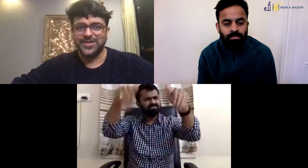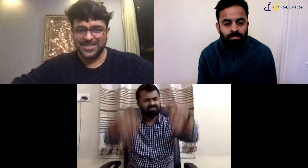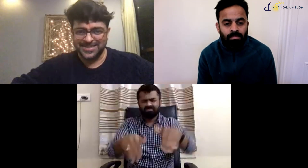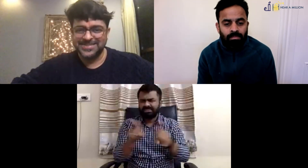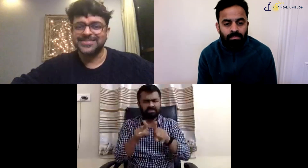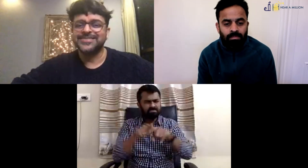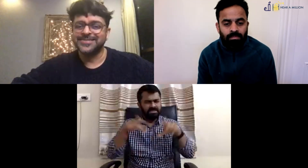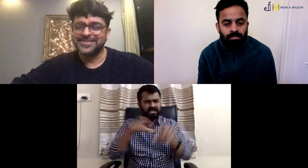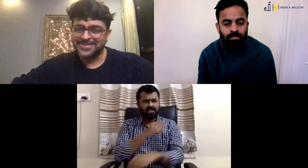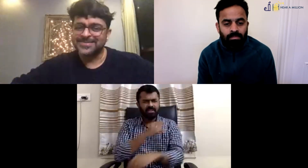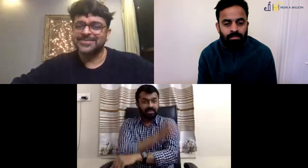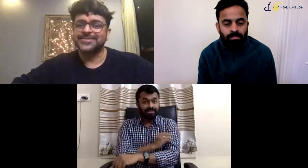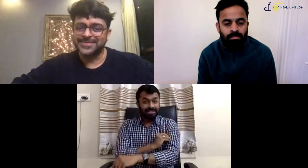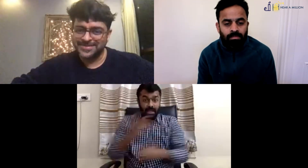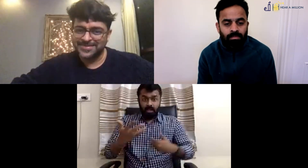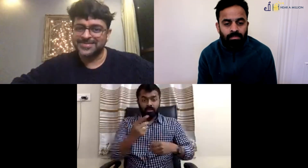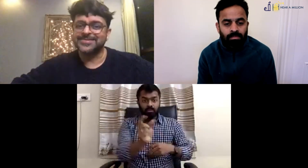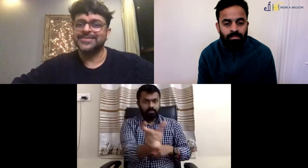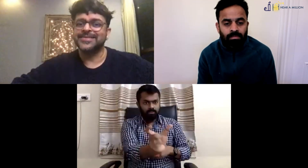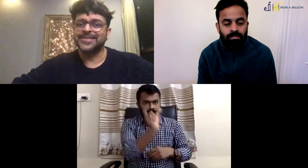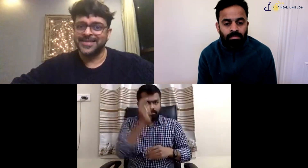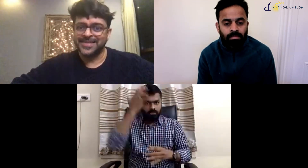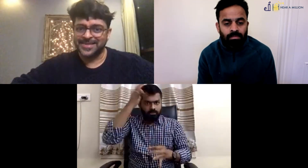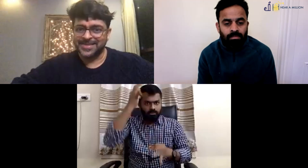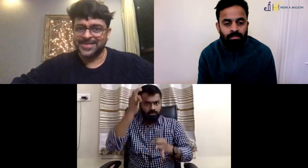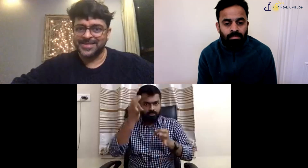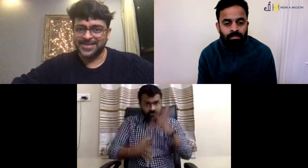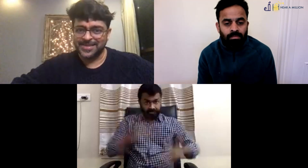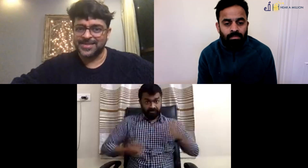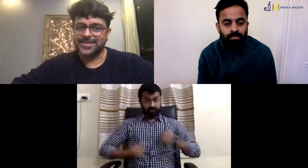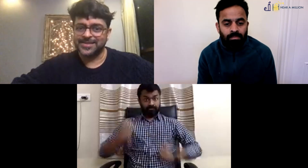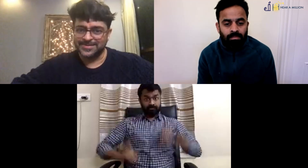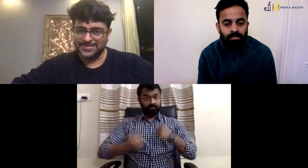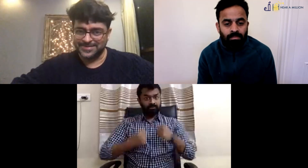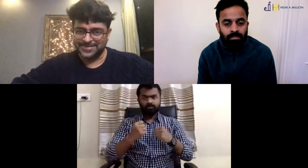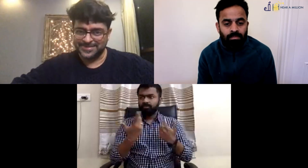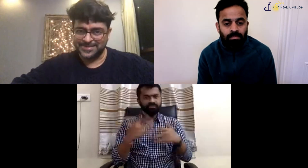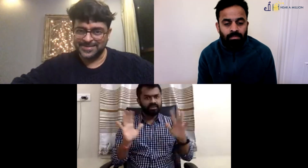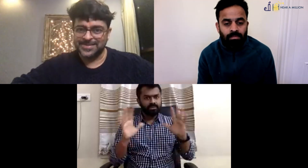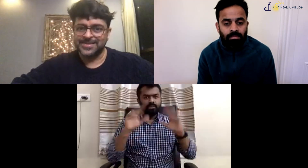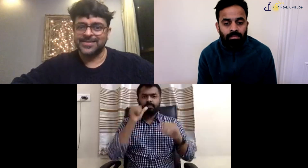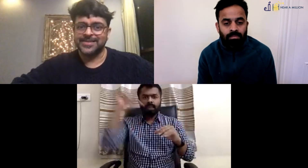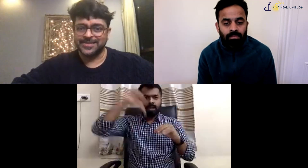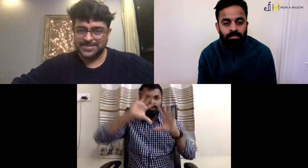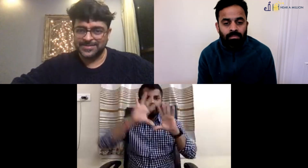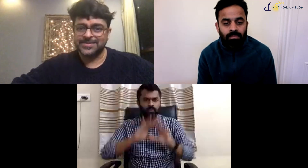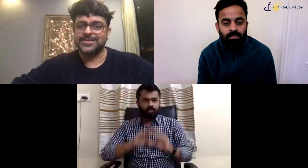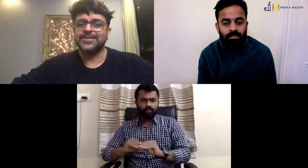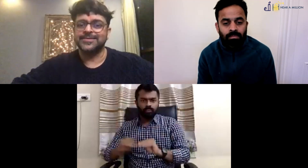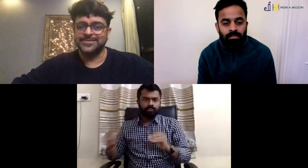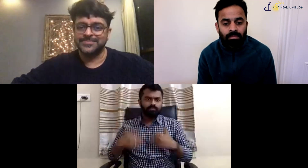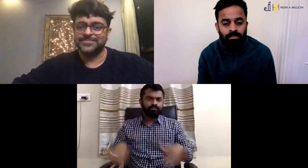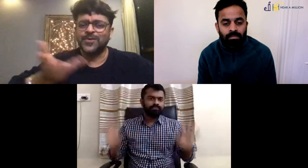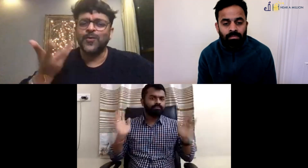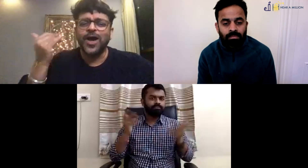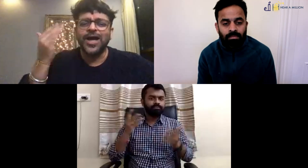going up and down likewise. So when they are energized to do things, whenever we'll say that yeah, you are not doing such